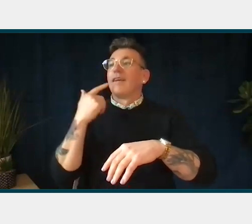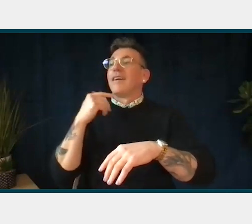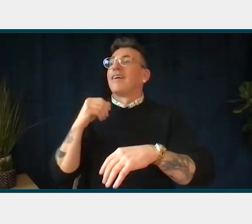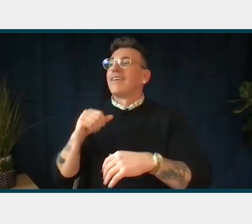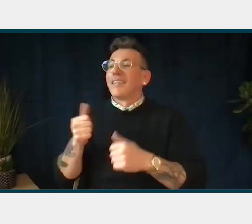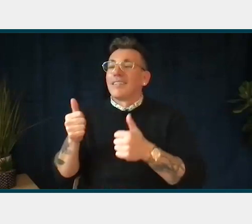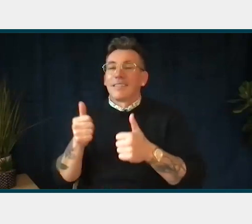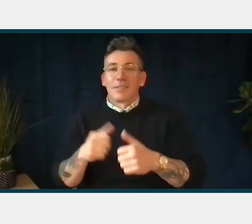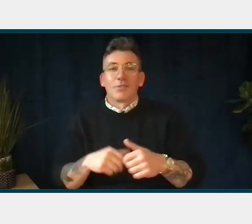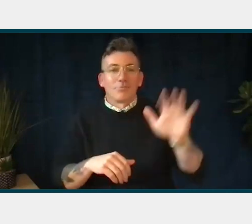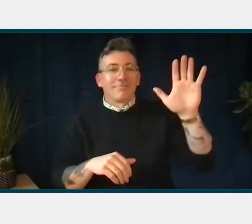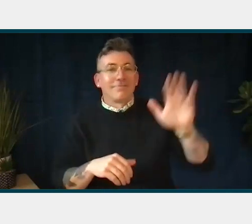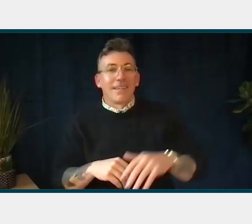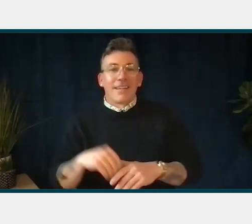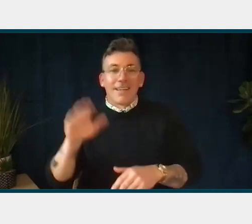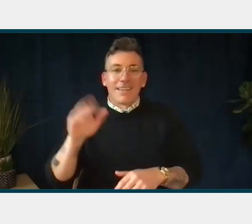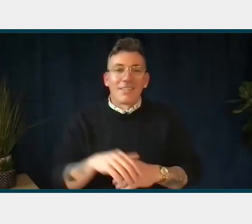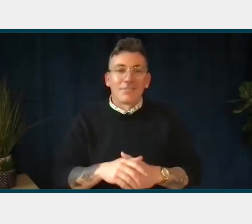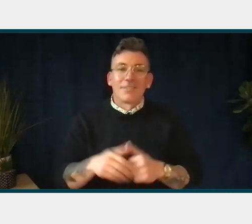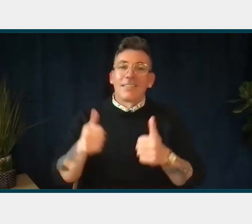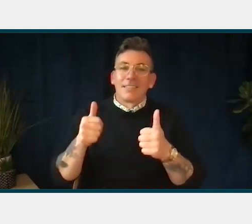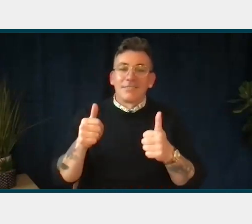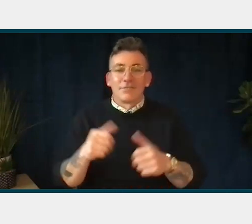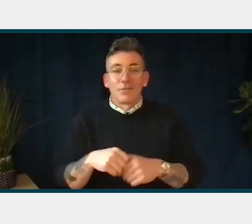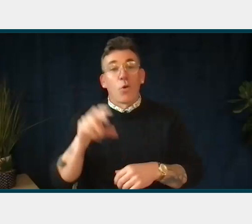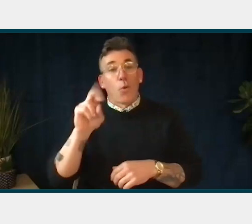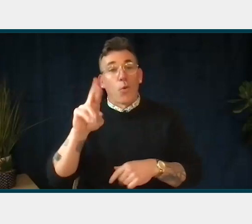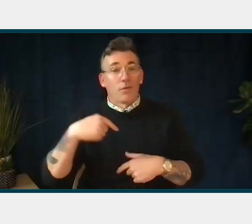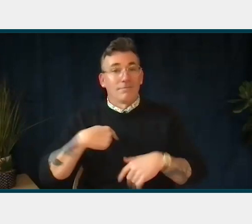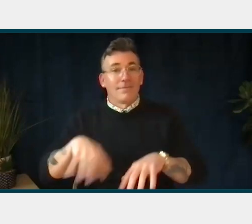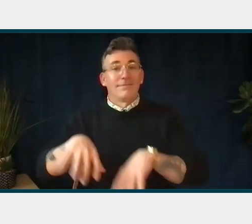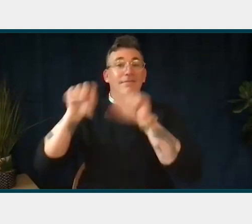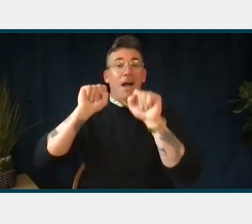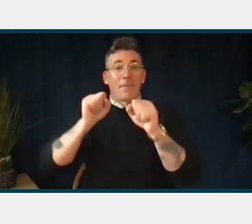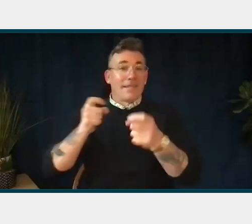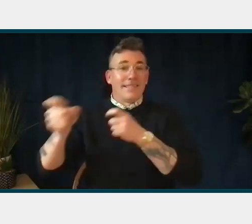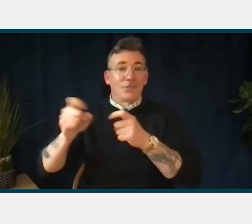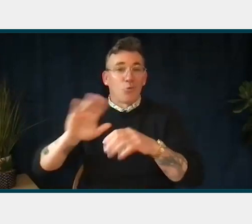well practiced when to laugh. I look for the visual cues to laugh, haha, oh, good one.